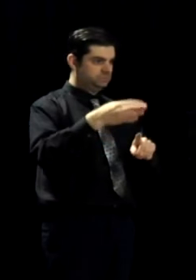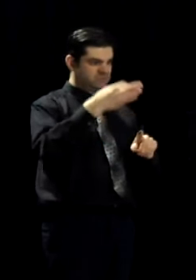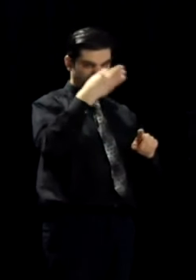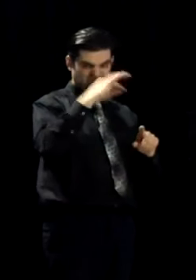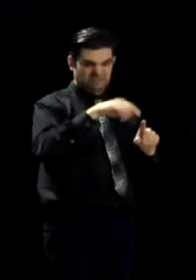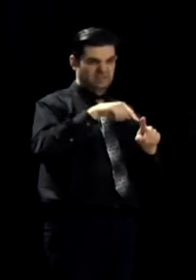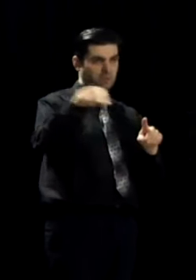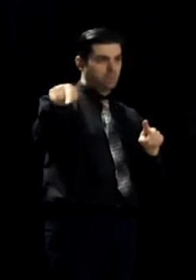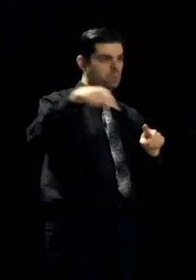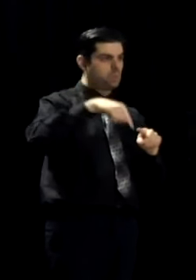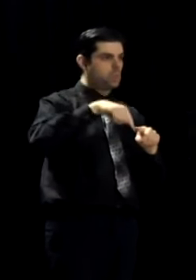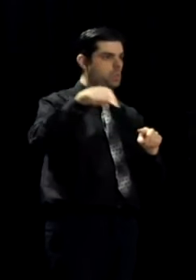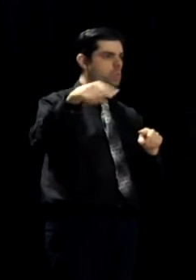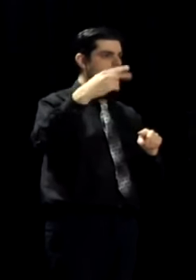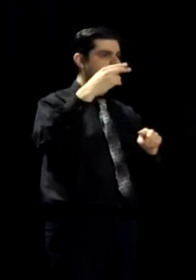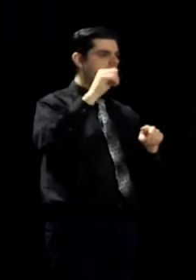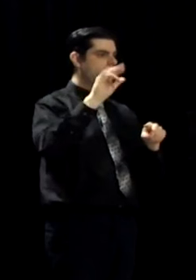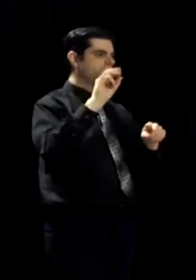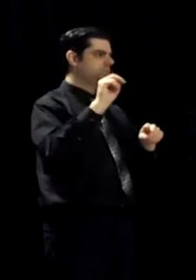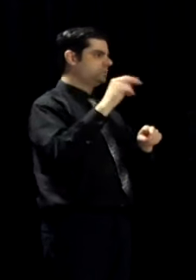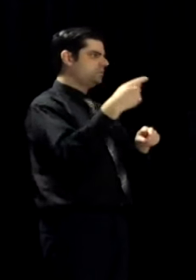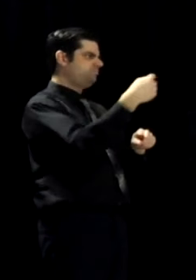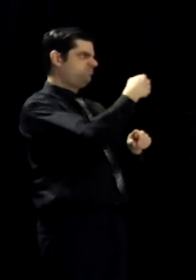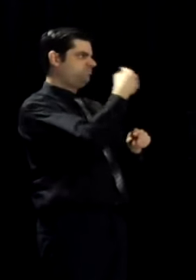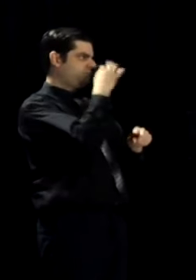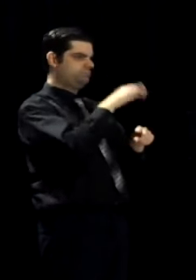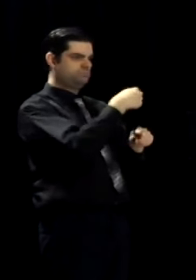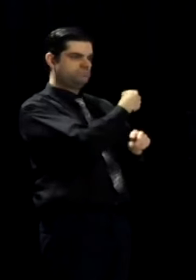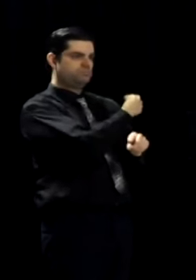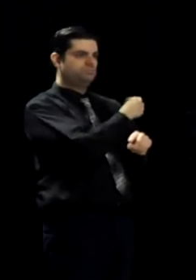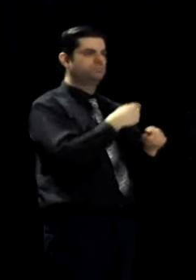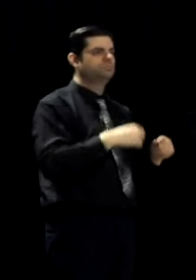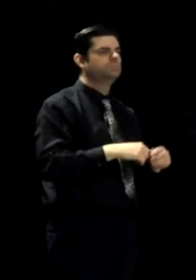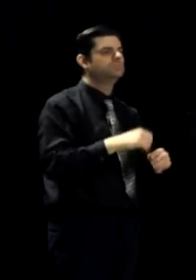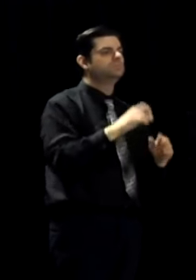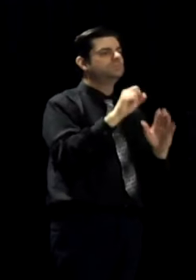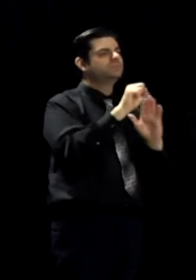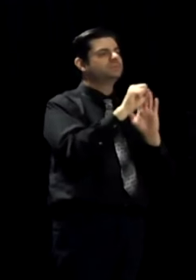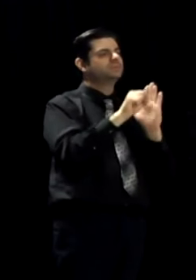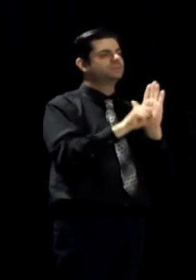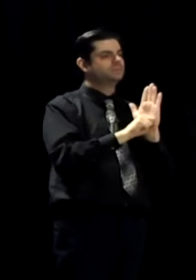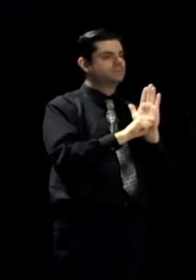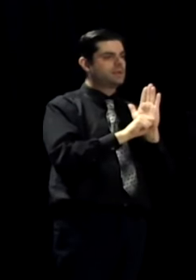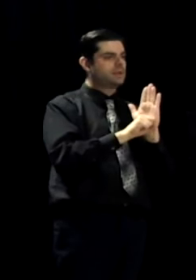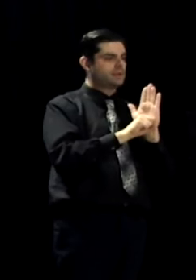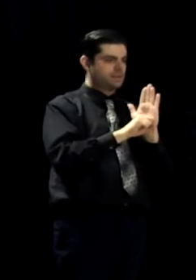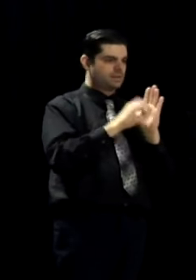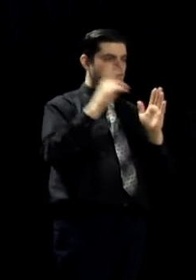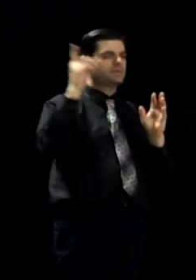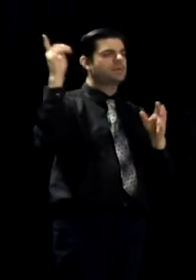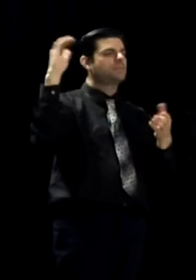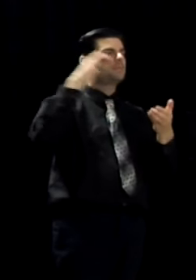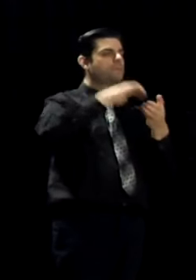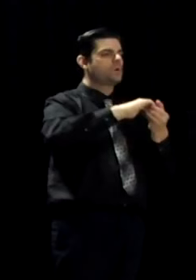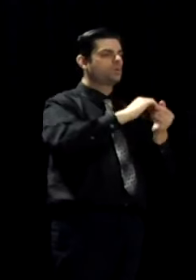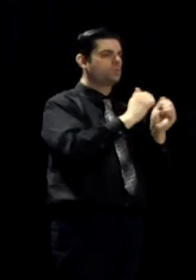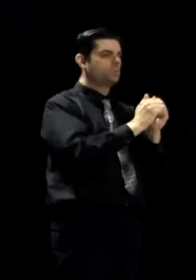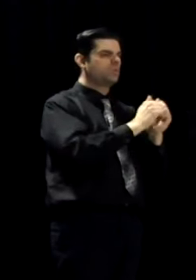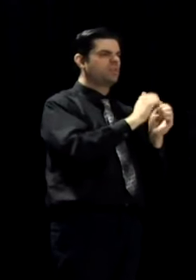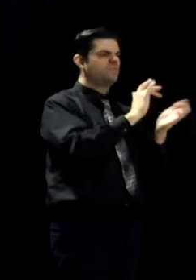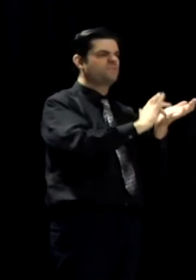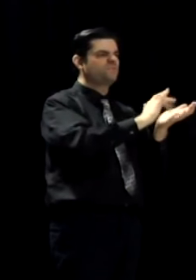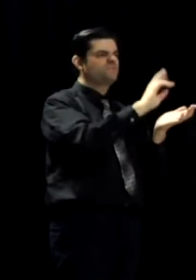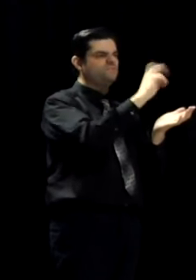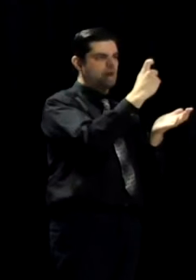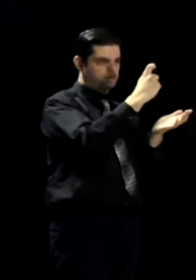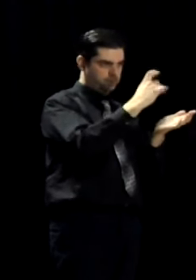the state has partnered with many of the pharmacies now to be another resource to do a